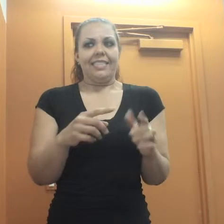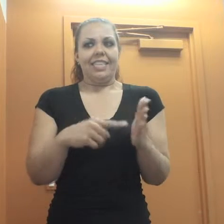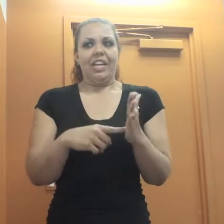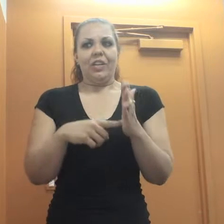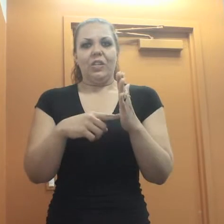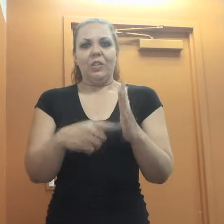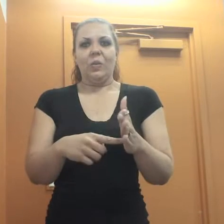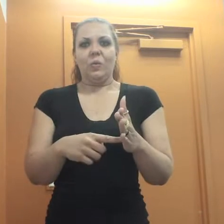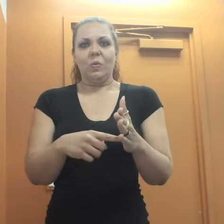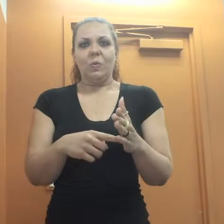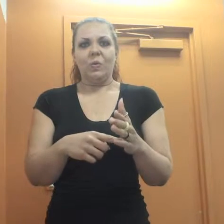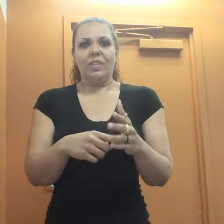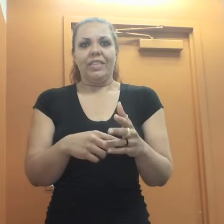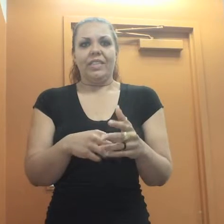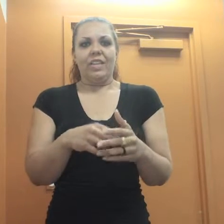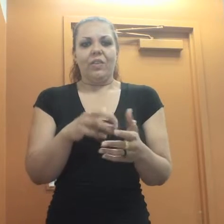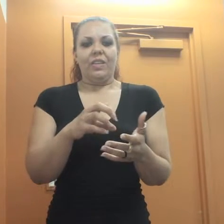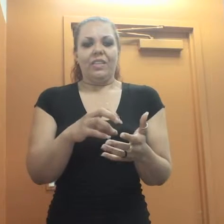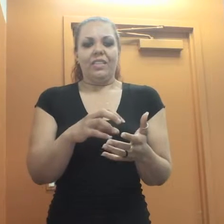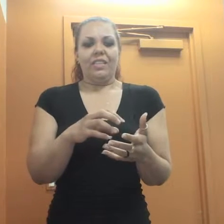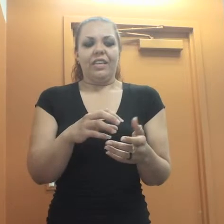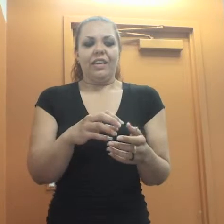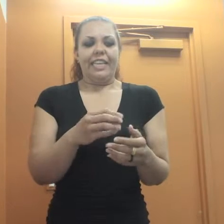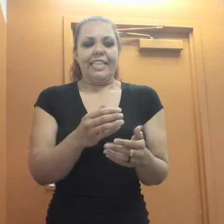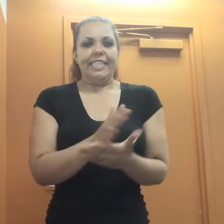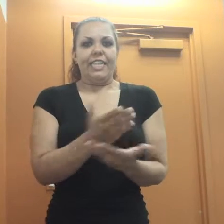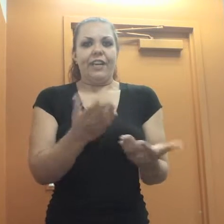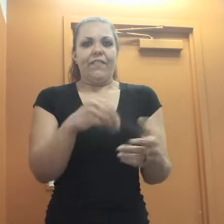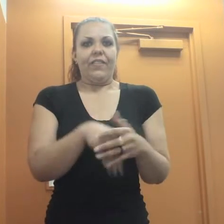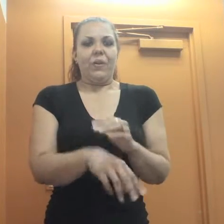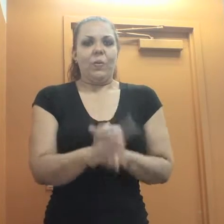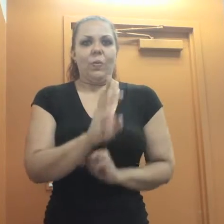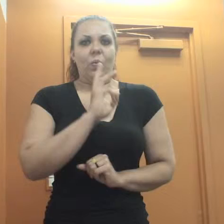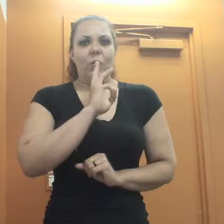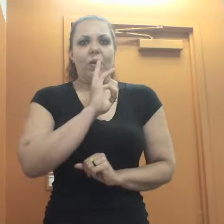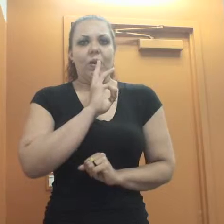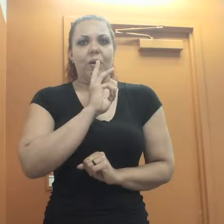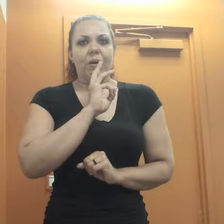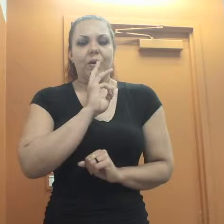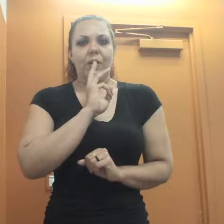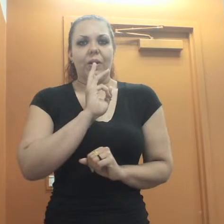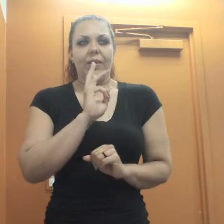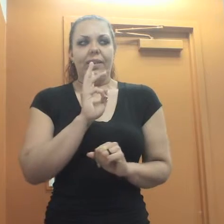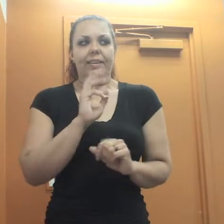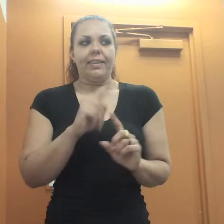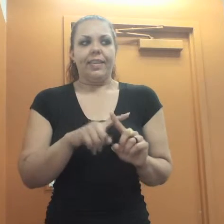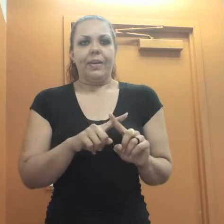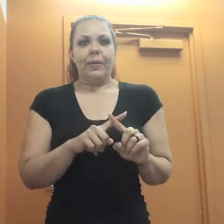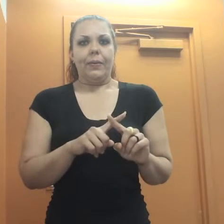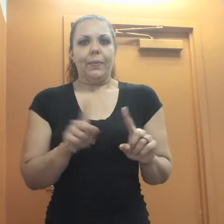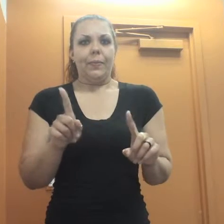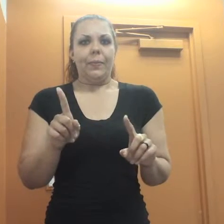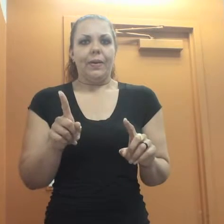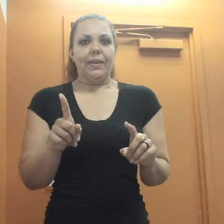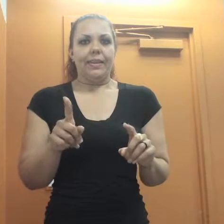in water. But I've eliminated this designation in the presentation of the solution to the problem, because it is